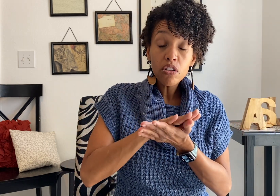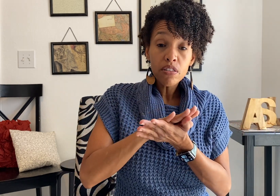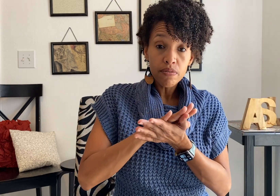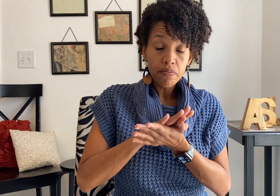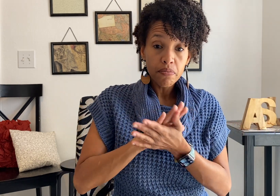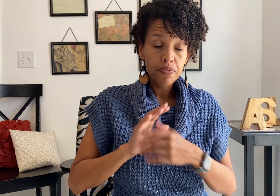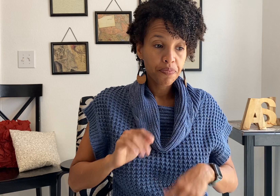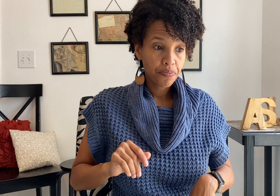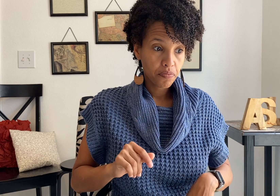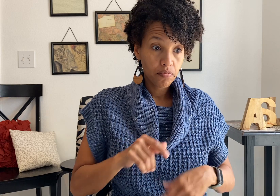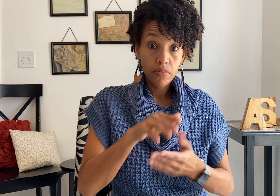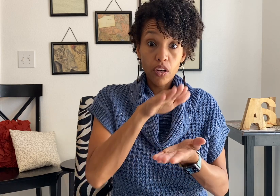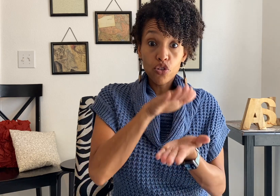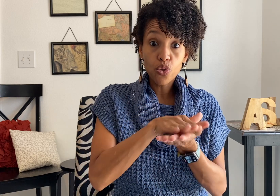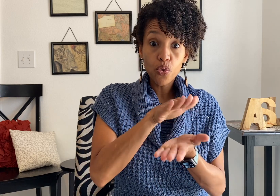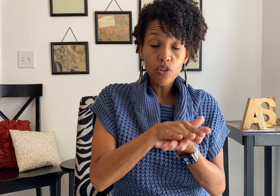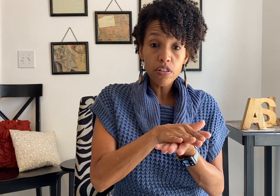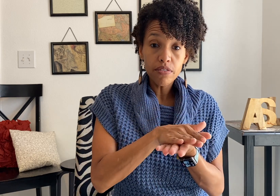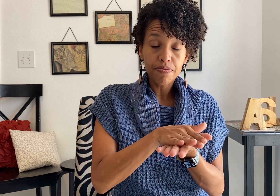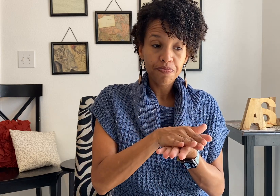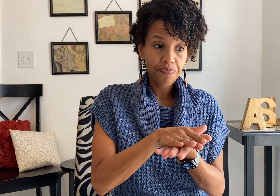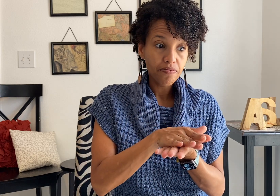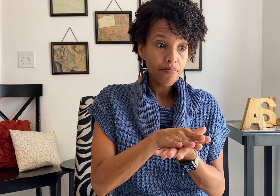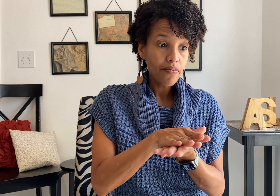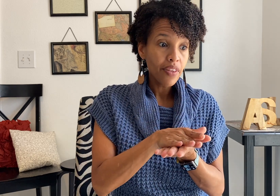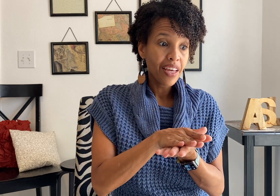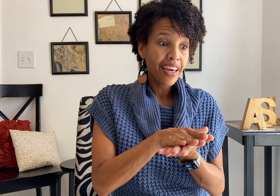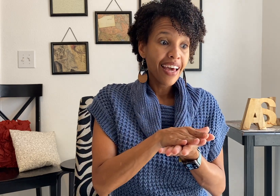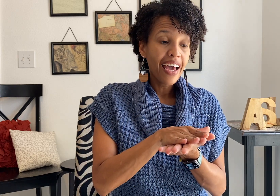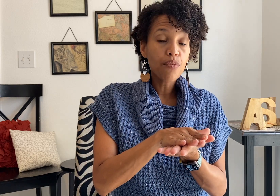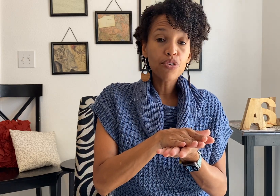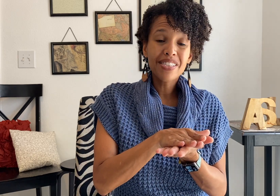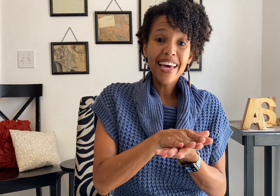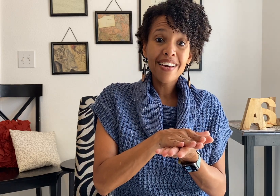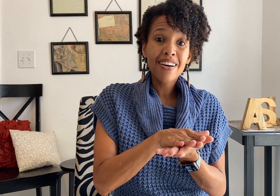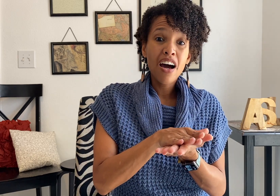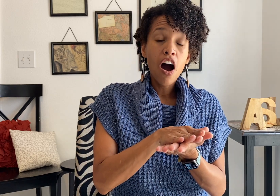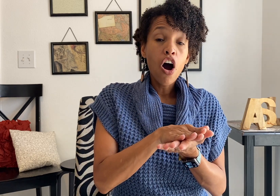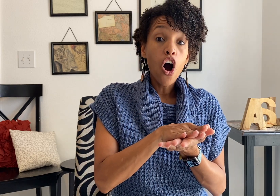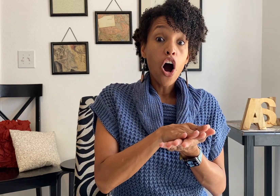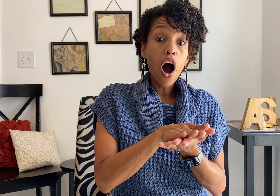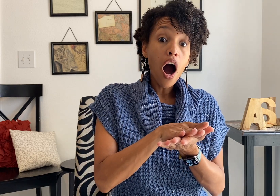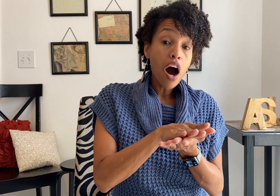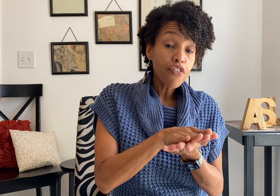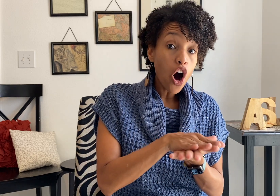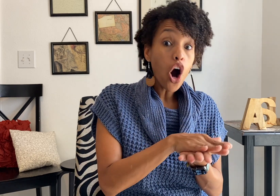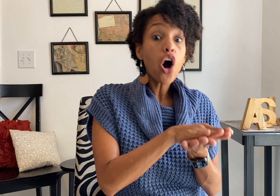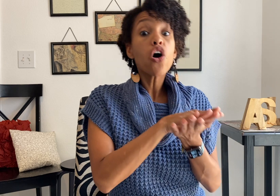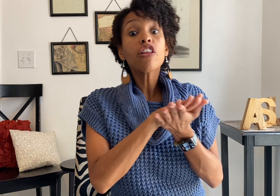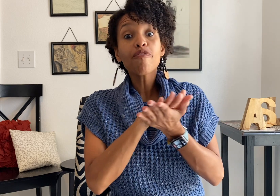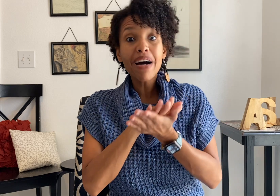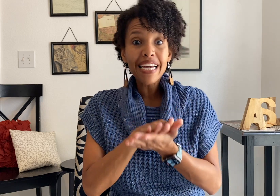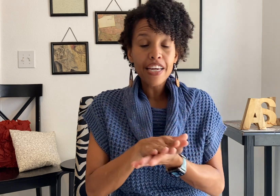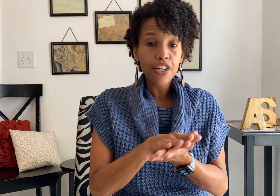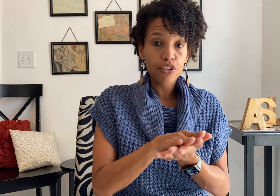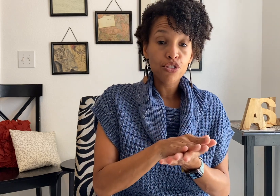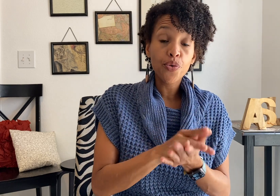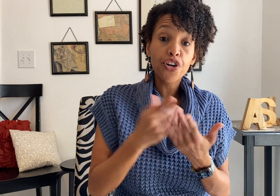School, school, and we're saying of all of my years. So it could